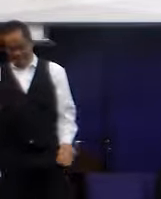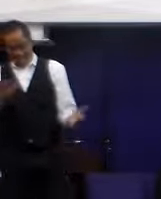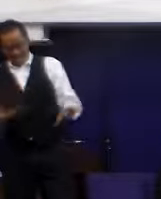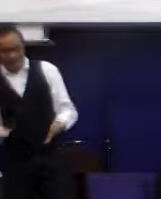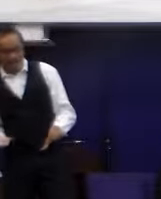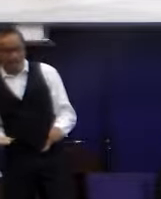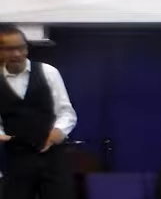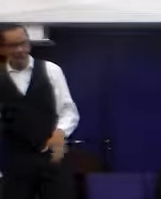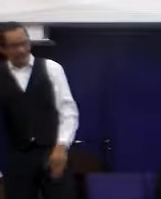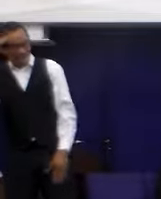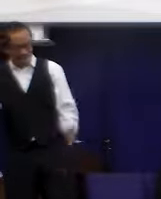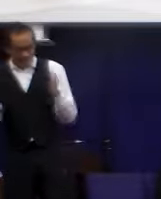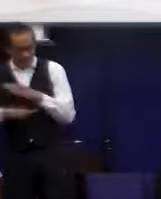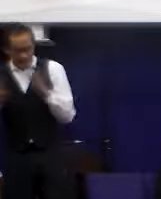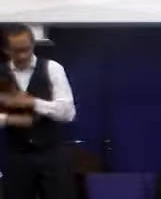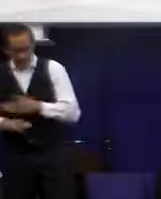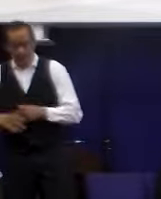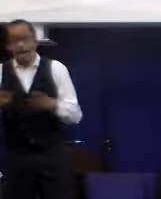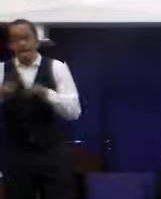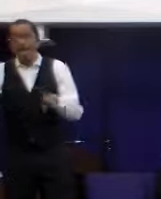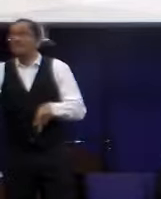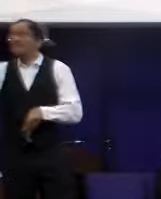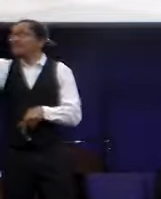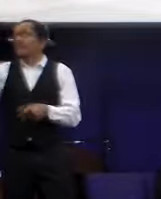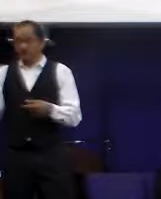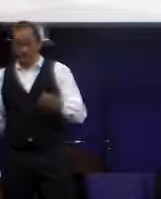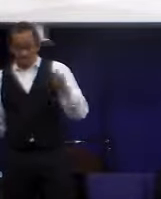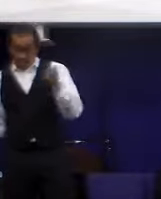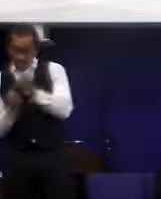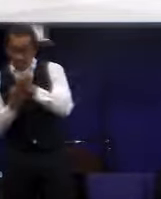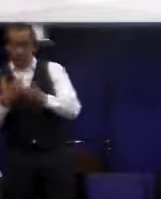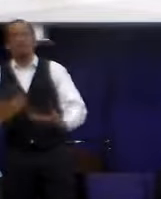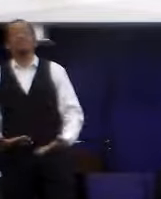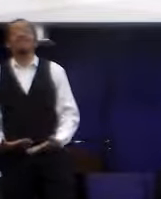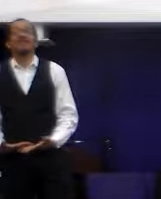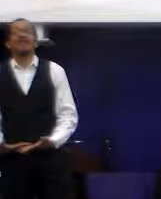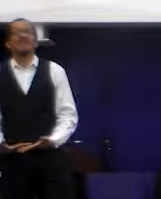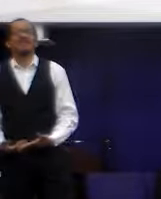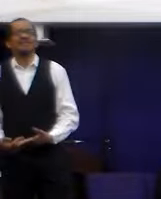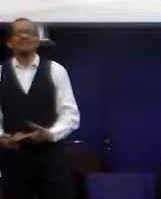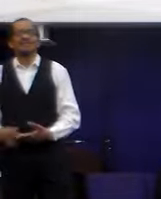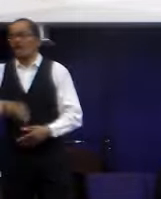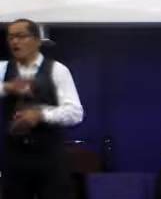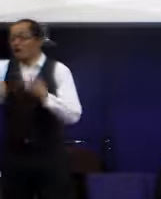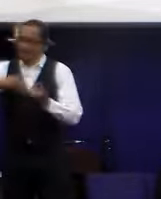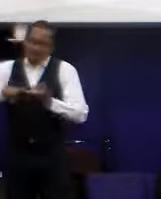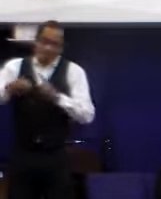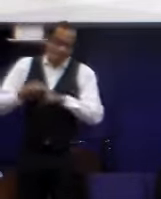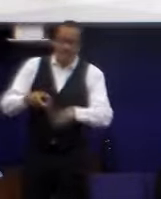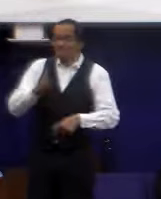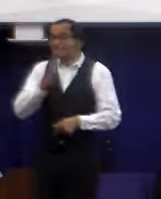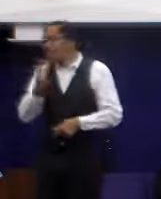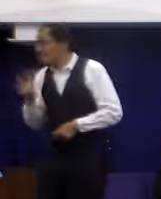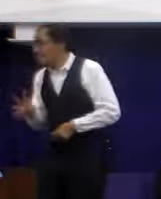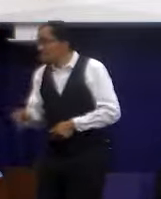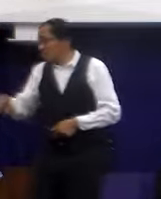I know I'm in a storm, but God's going to bring me out of the storm. Brawls came on him. All the things friends talked about him. Told him, Job,